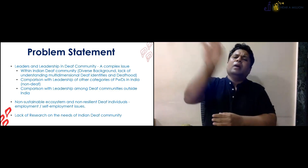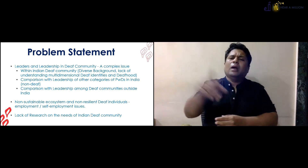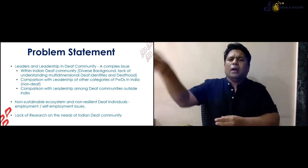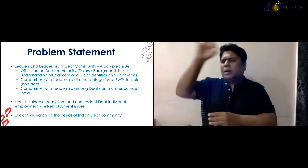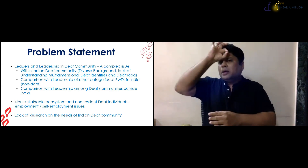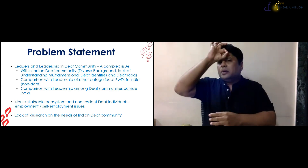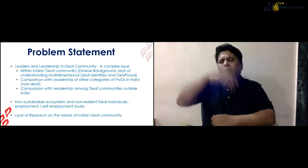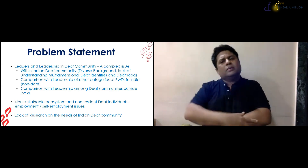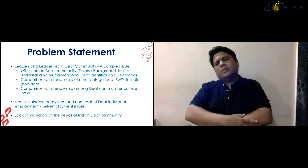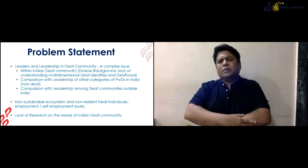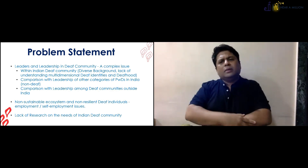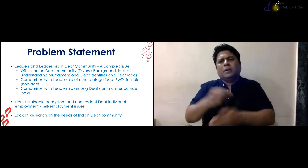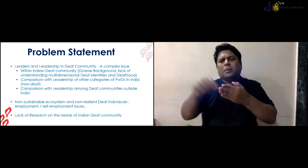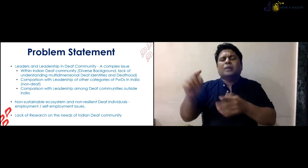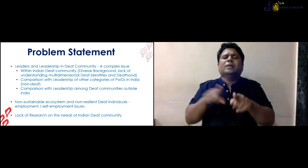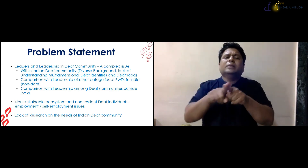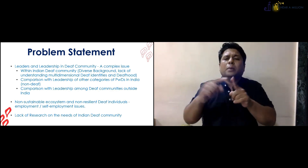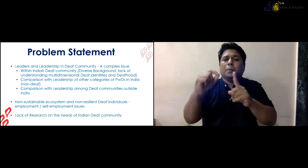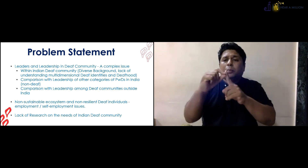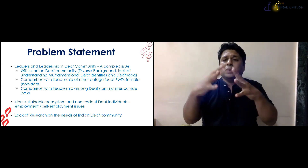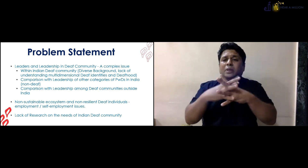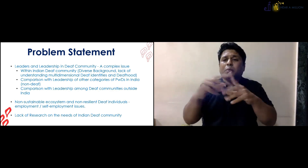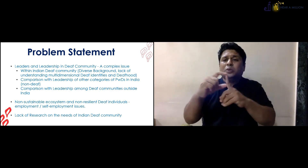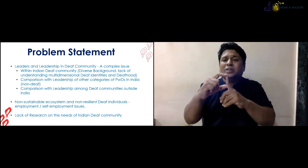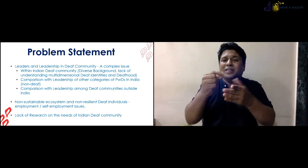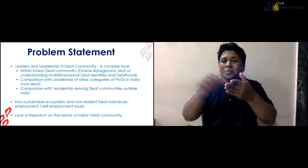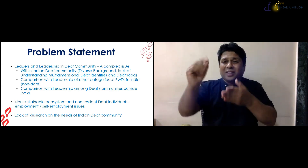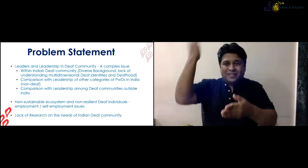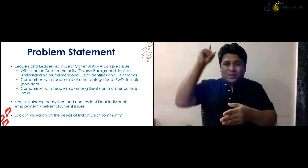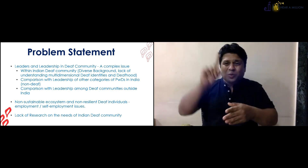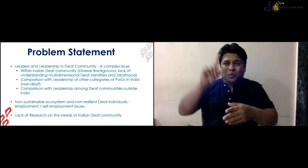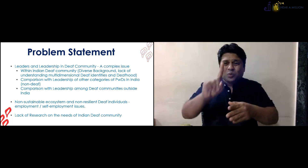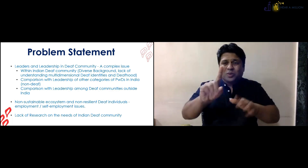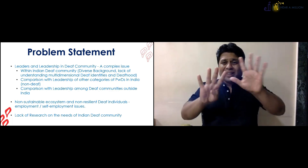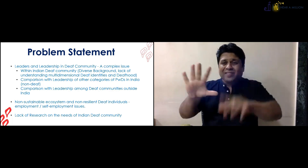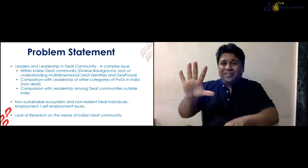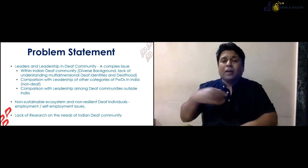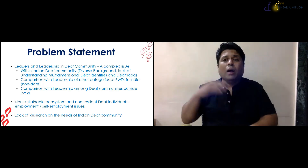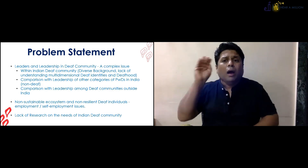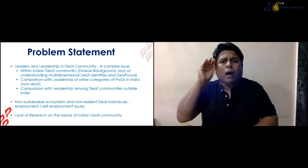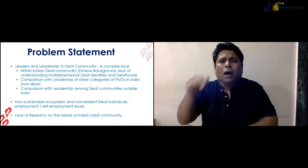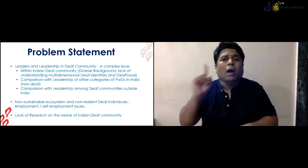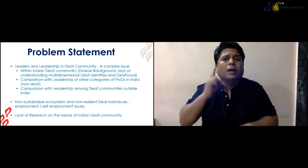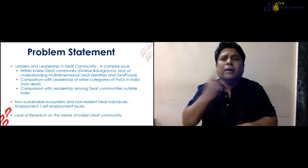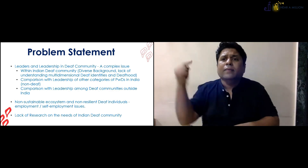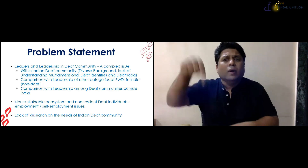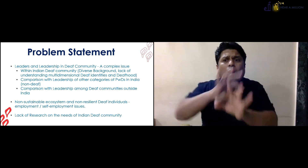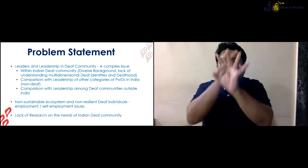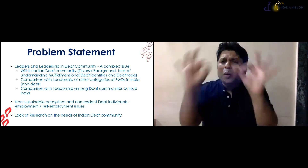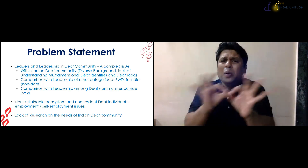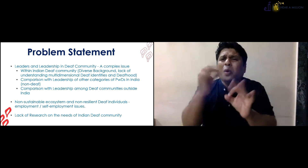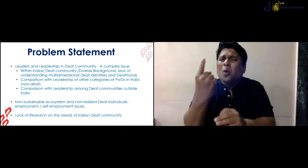get a lot of money. Then another, we will just be clearly, like for example, PWD, when 1995 that act